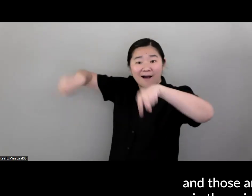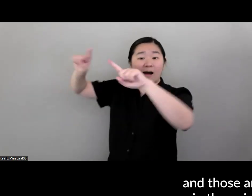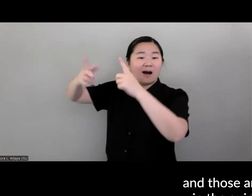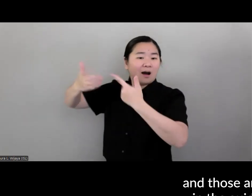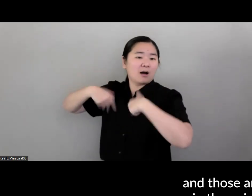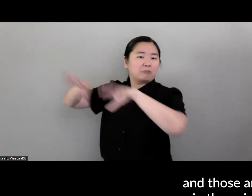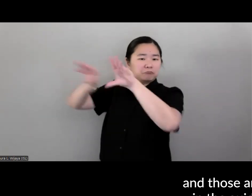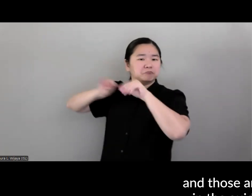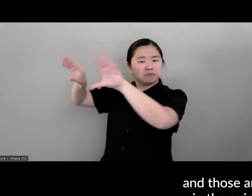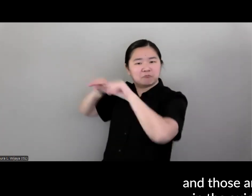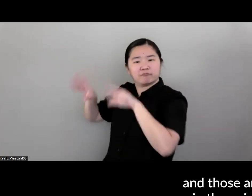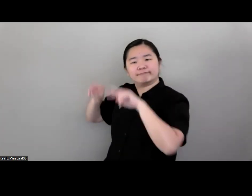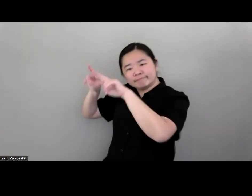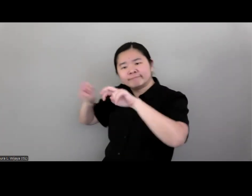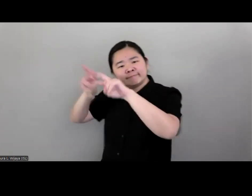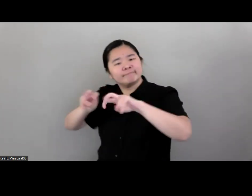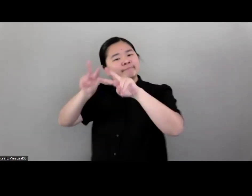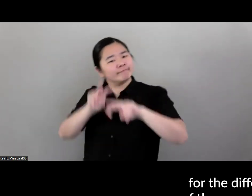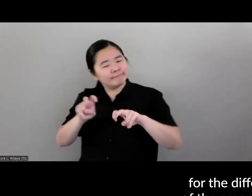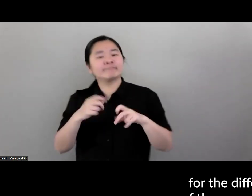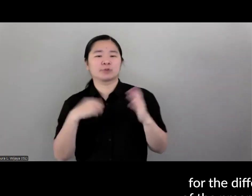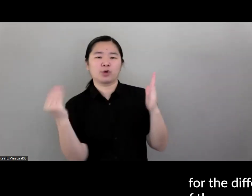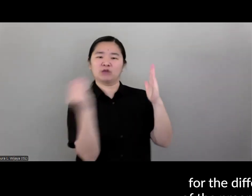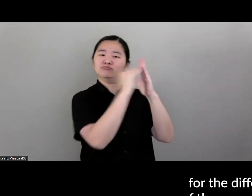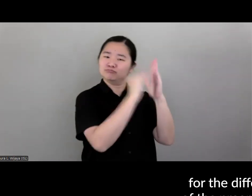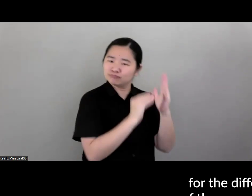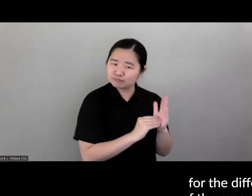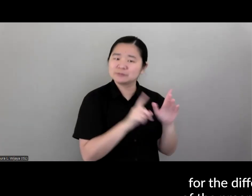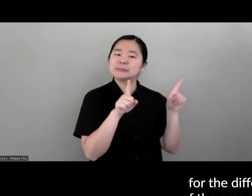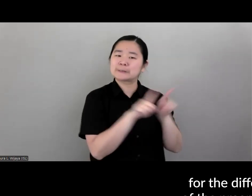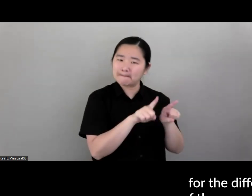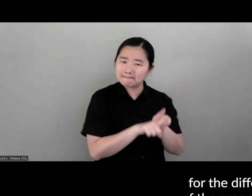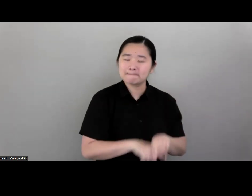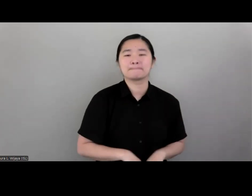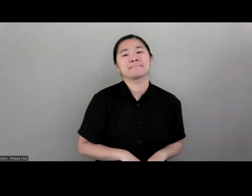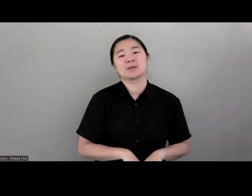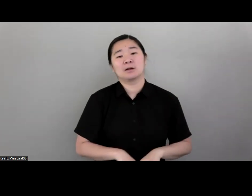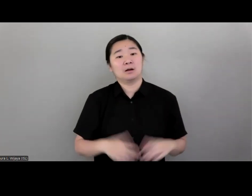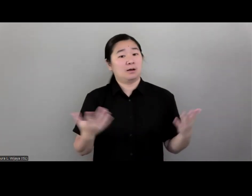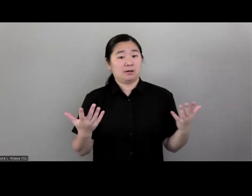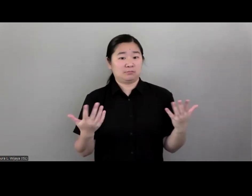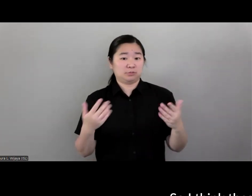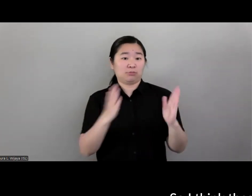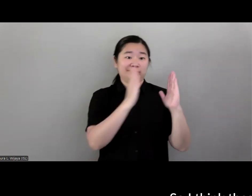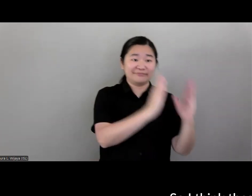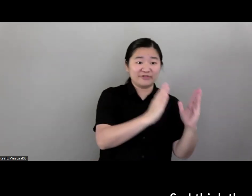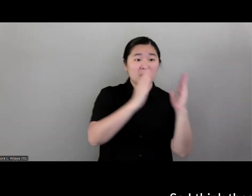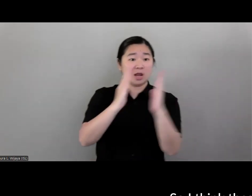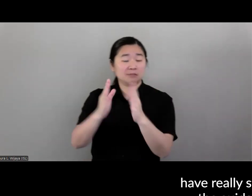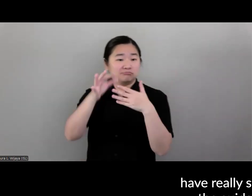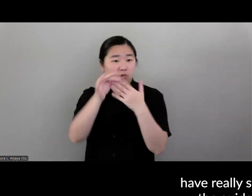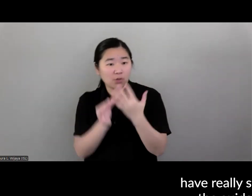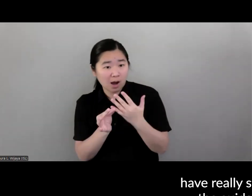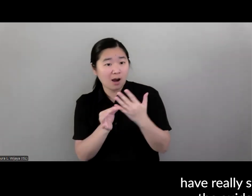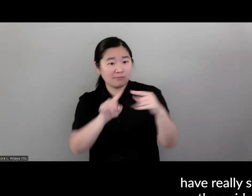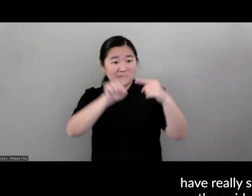those are peppered in the guidance note for the different areas of the program cycle. So I think these case studies